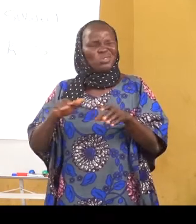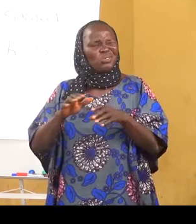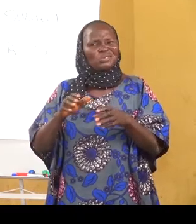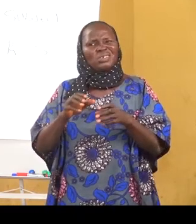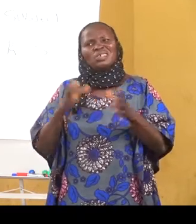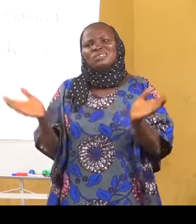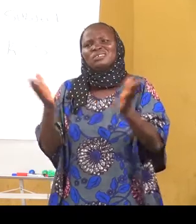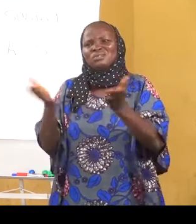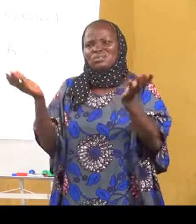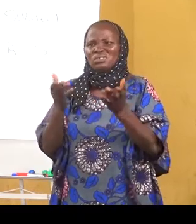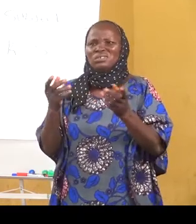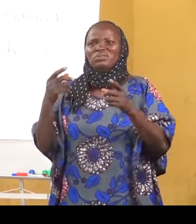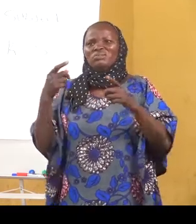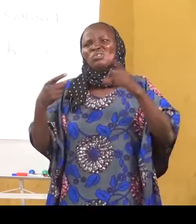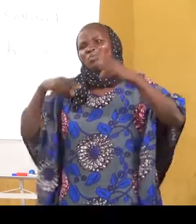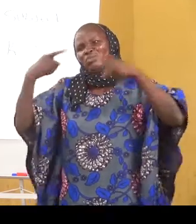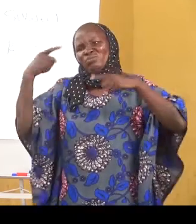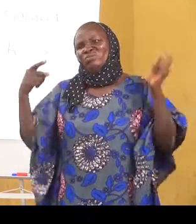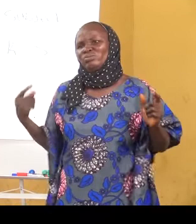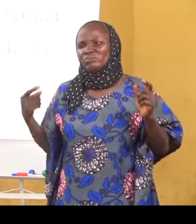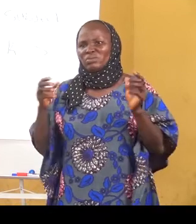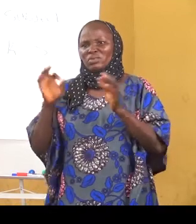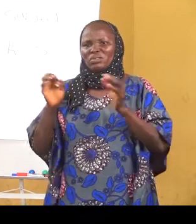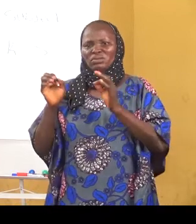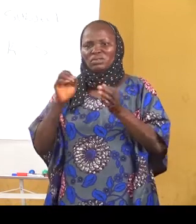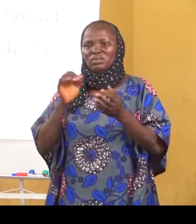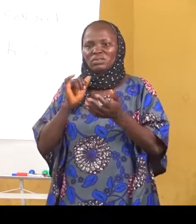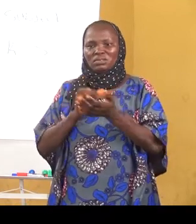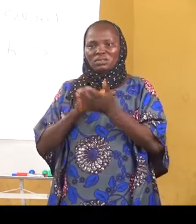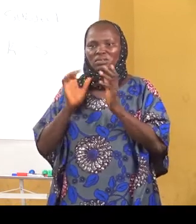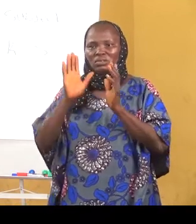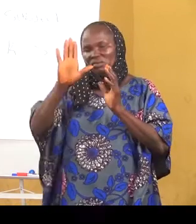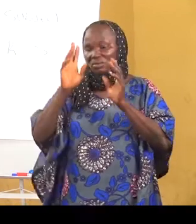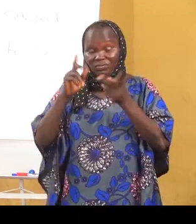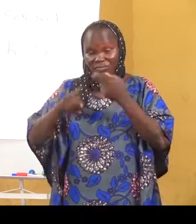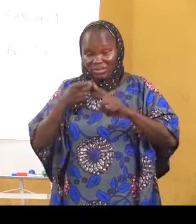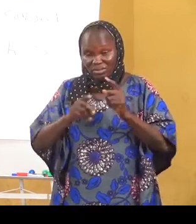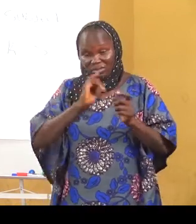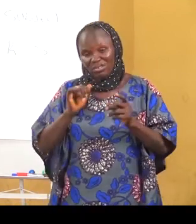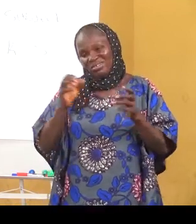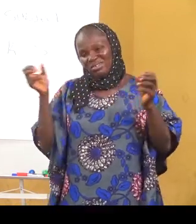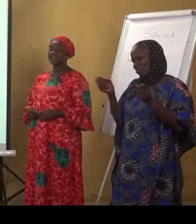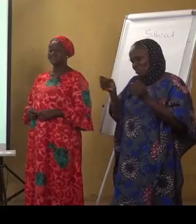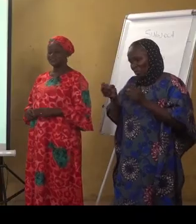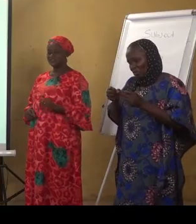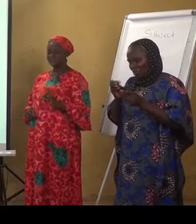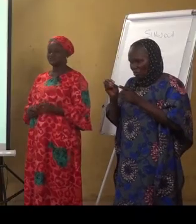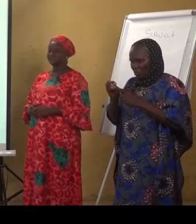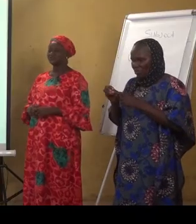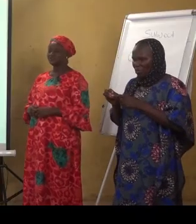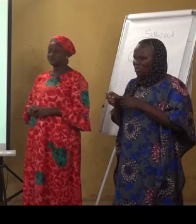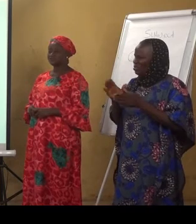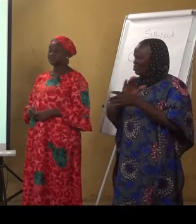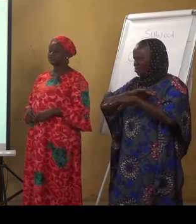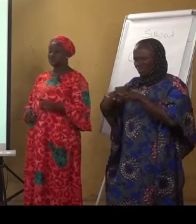your friends. Even if your friend is very strong and you know he can beat up that other friend, don't encourage that friend to do